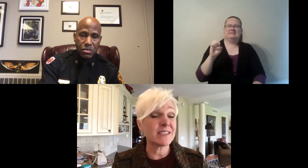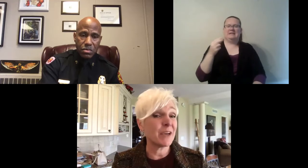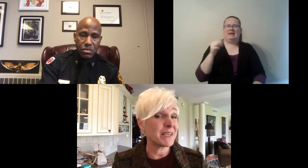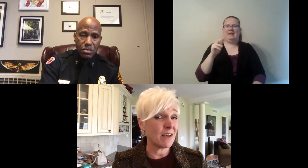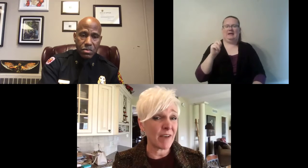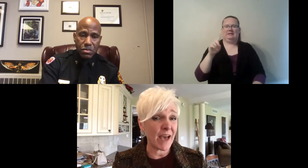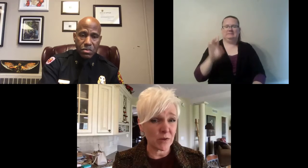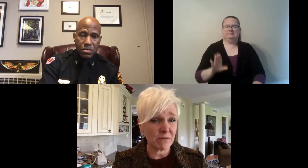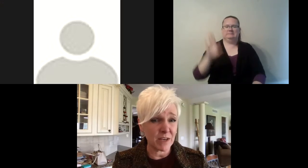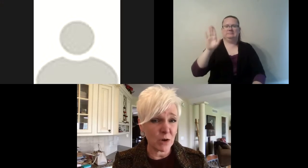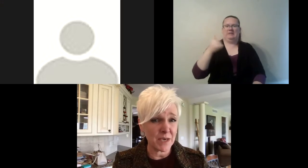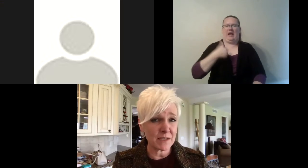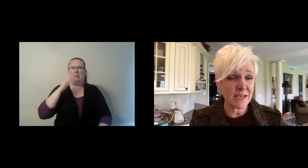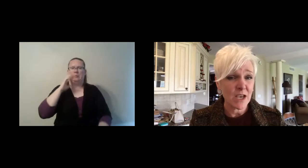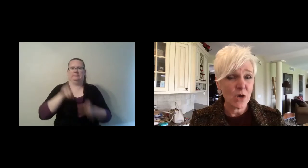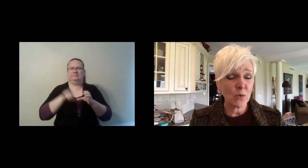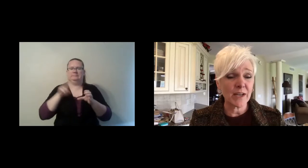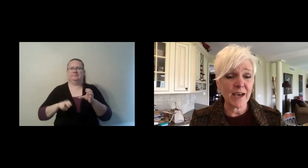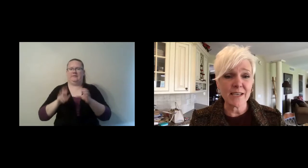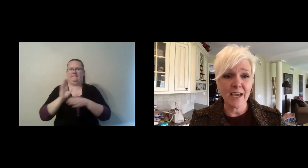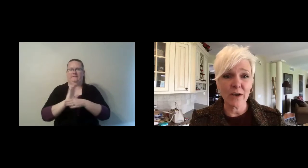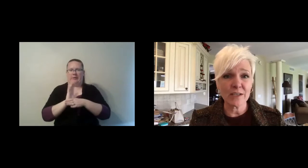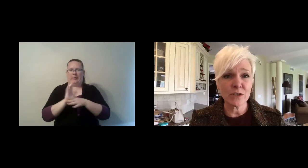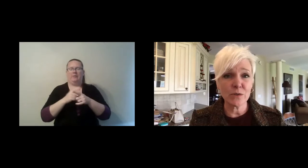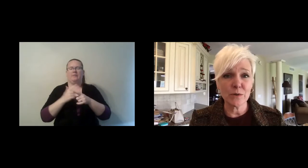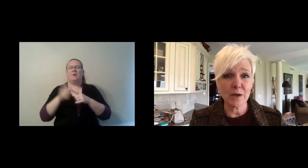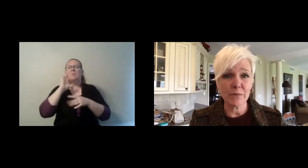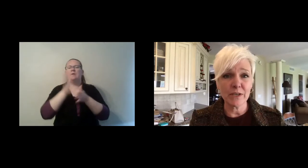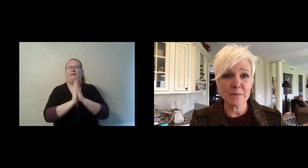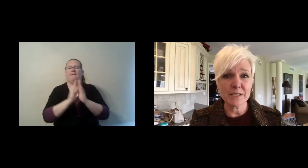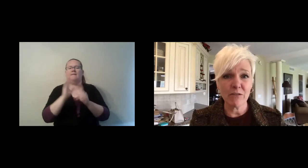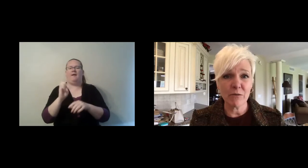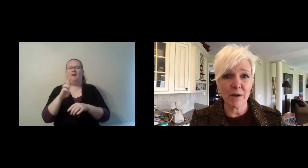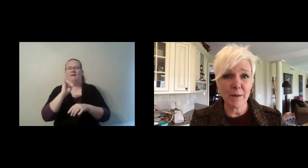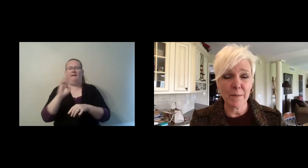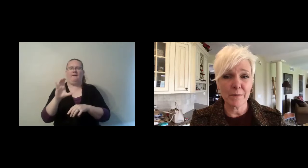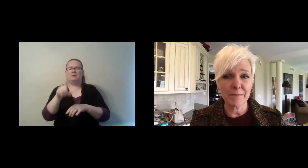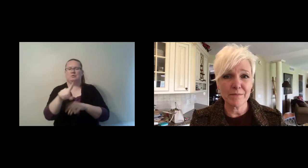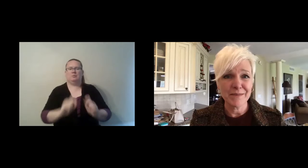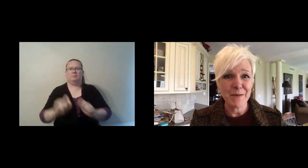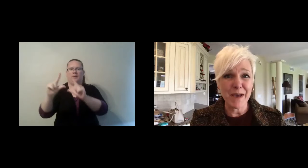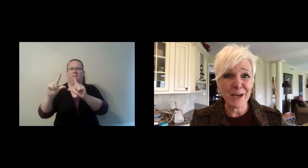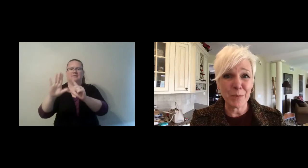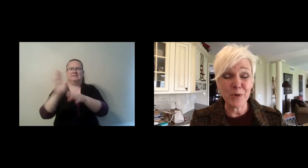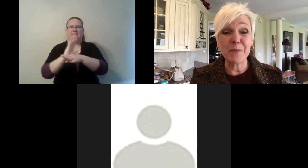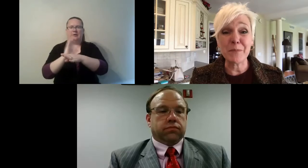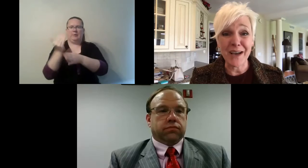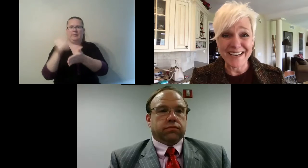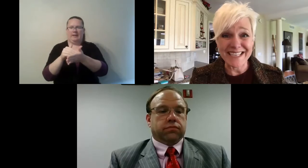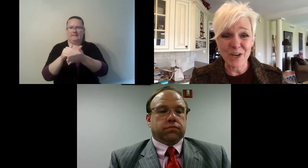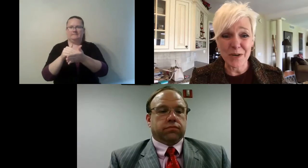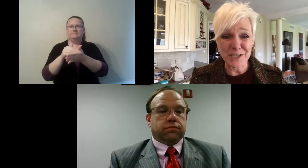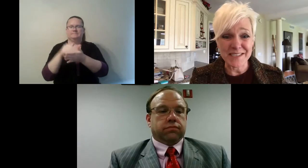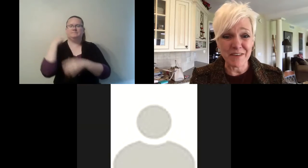going to take myself out of the video mix. We're going to ask Eric to put himself back up when people